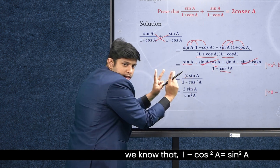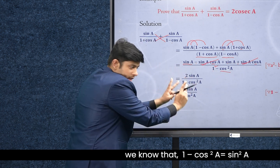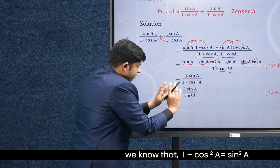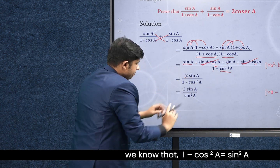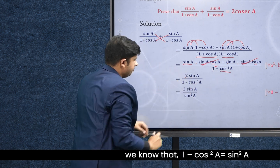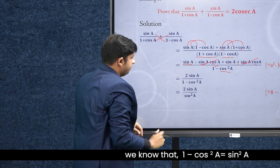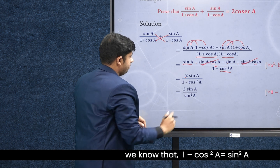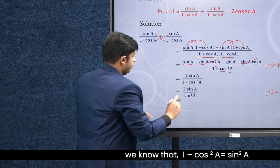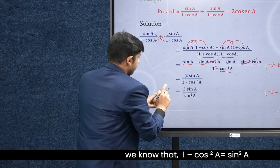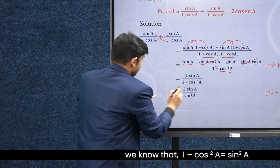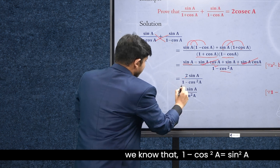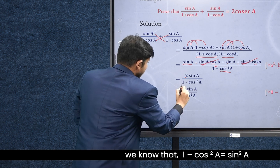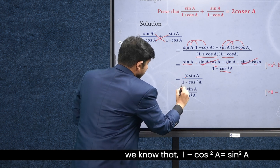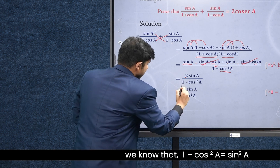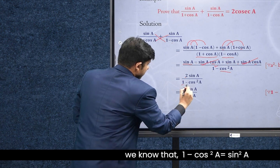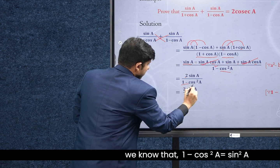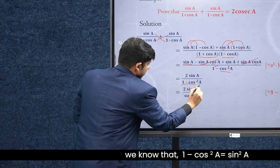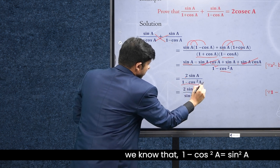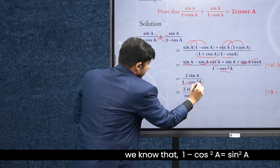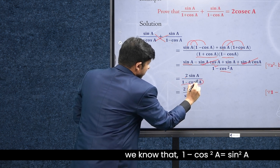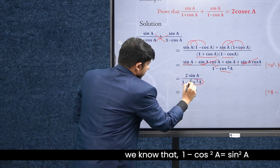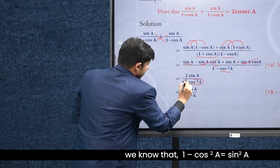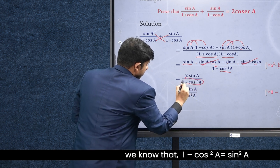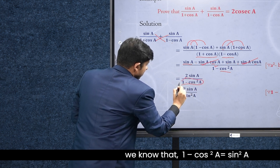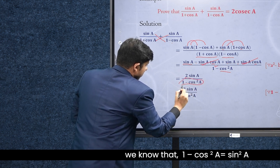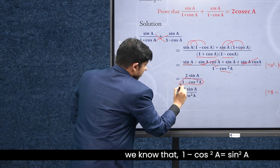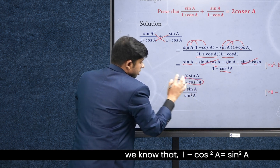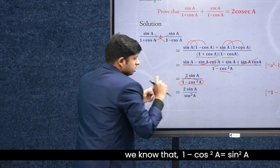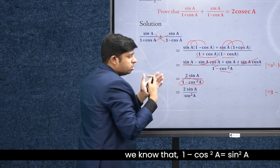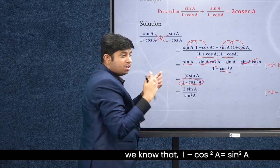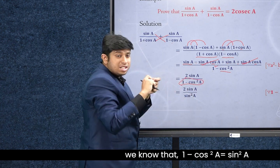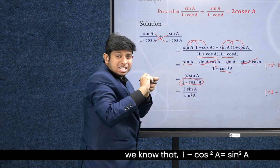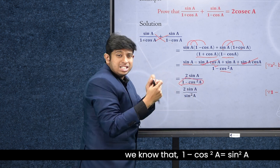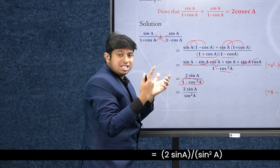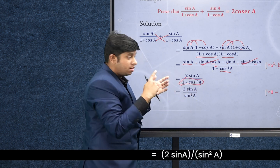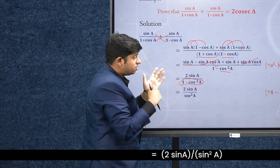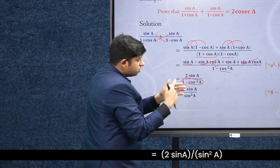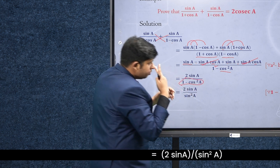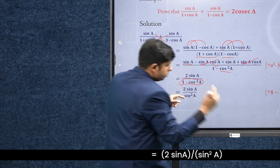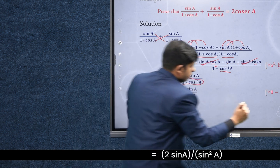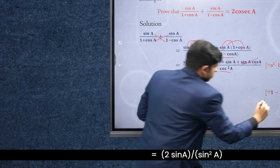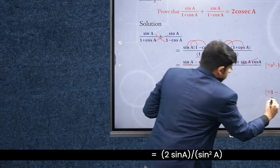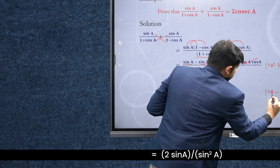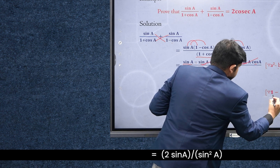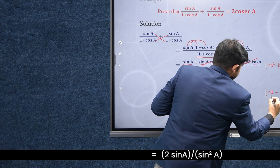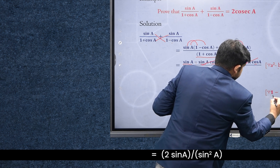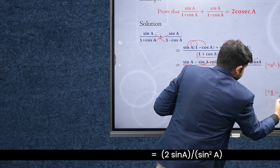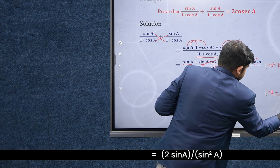We know that 1 minus cos square A is equal to sin square A. By that, we get 2 sin